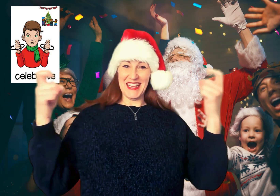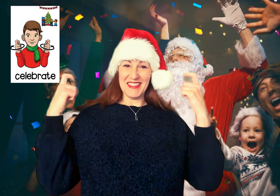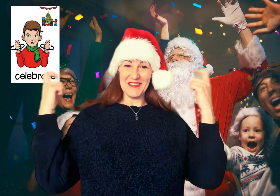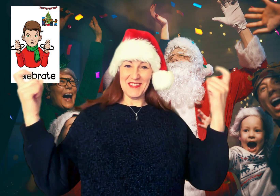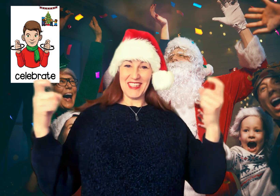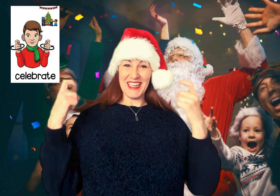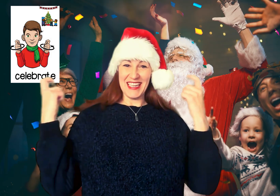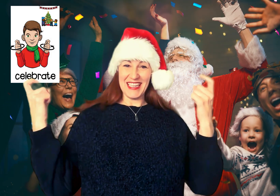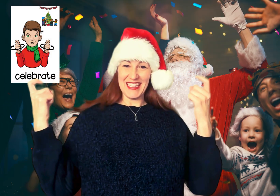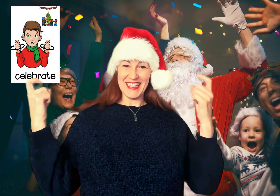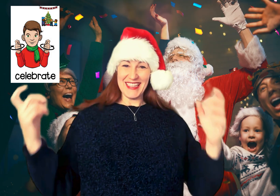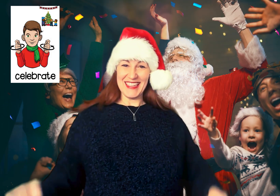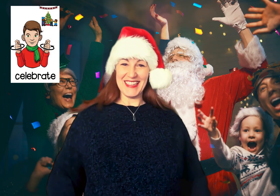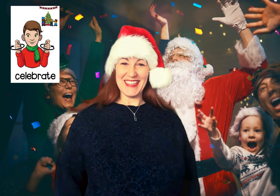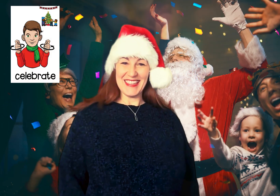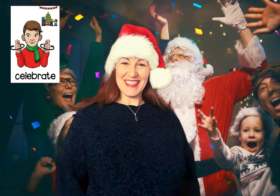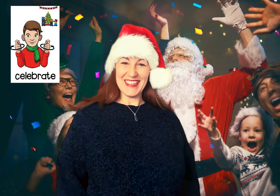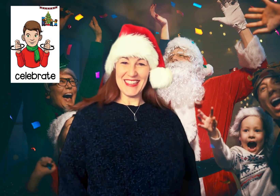Celebrate.